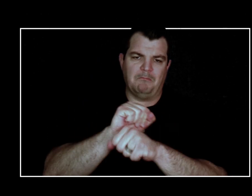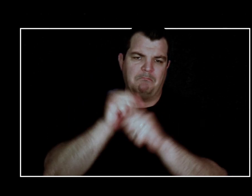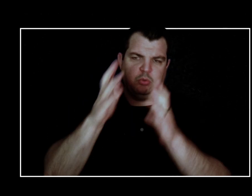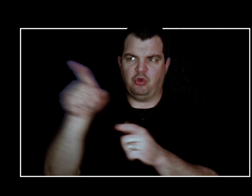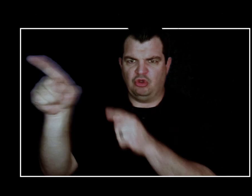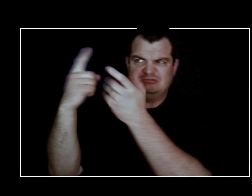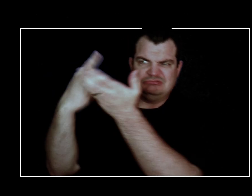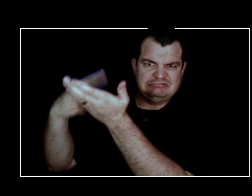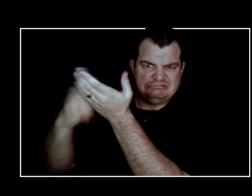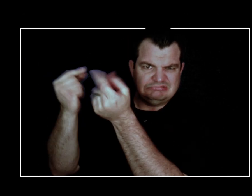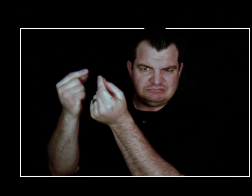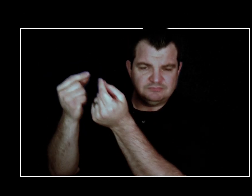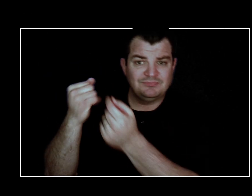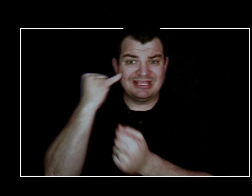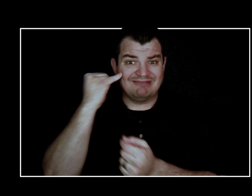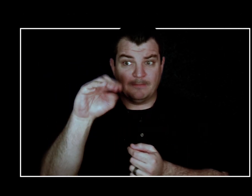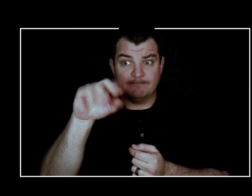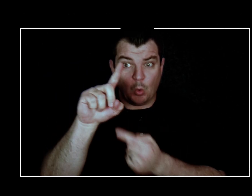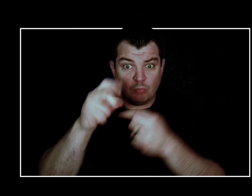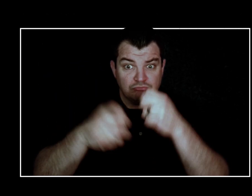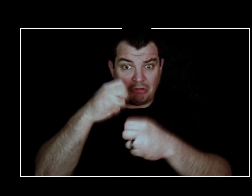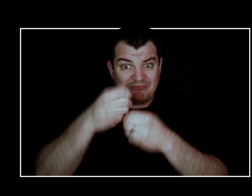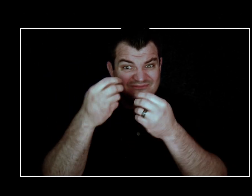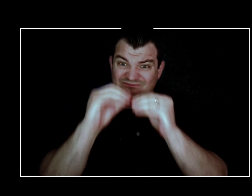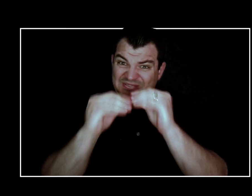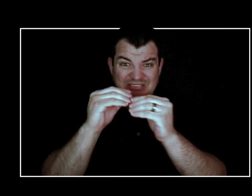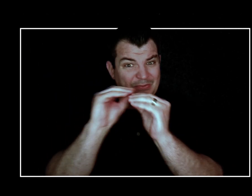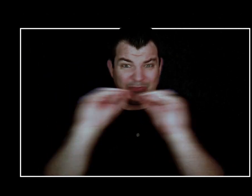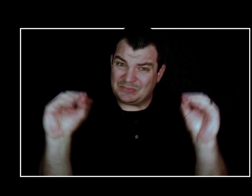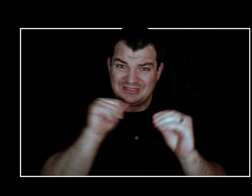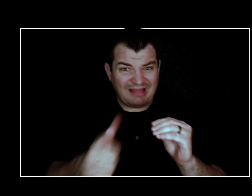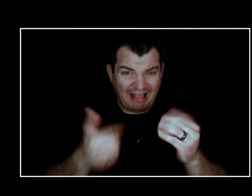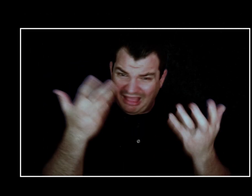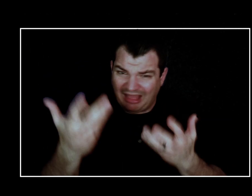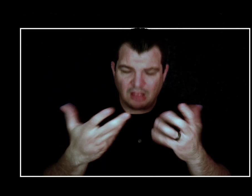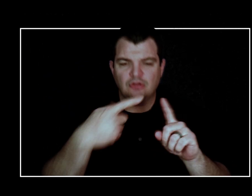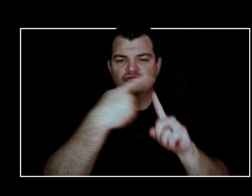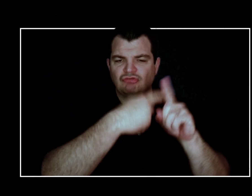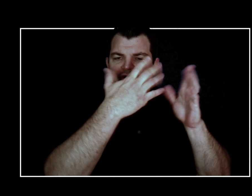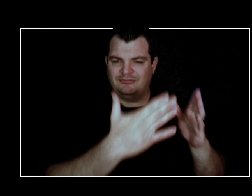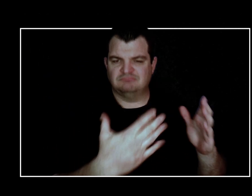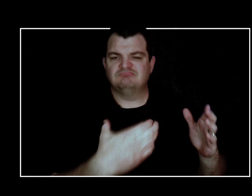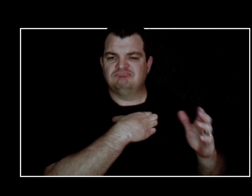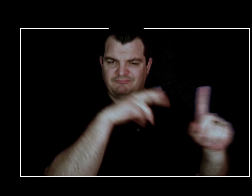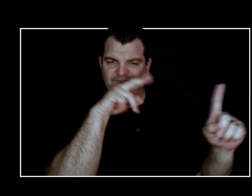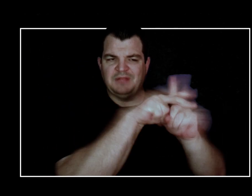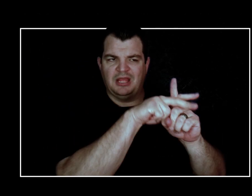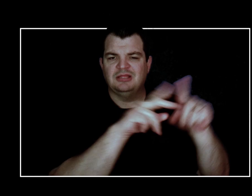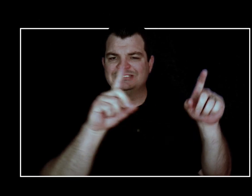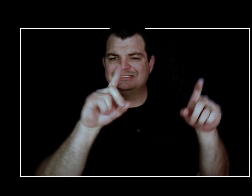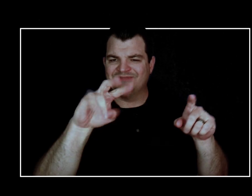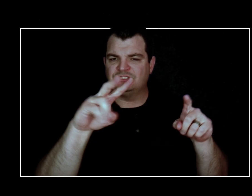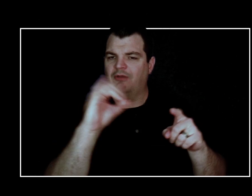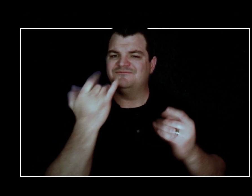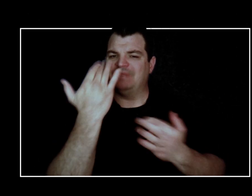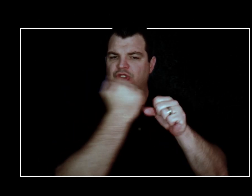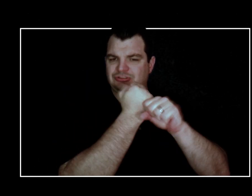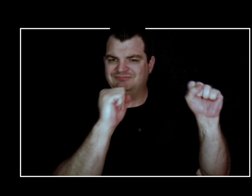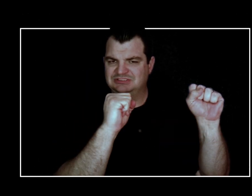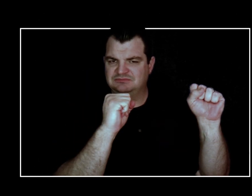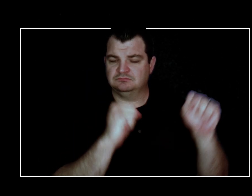or employer. If the mold problem doesn't get fixed, renters can file a complaint with the Division of Fire